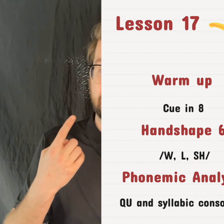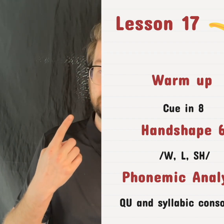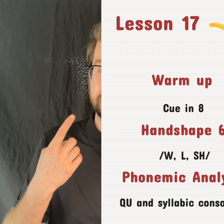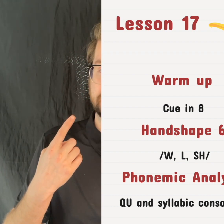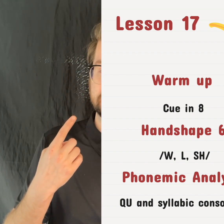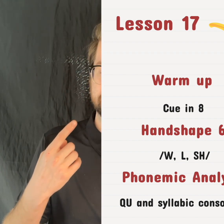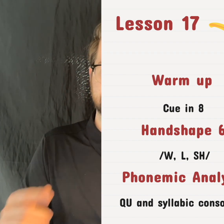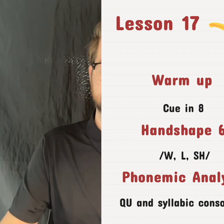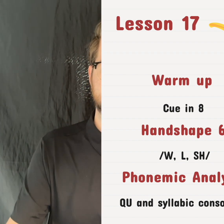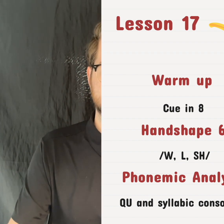sound.